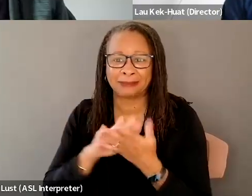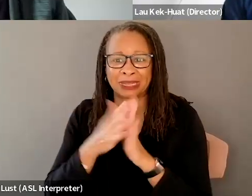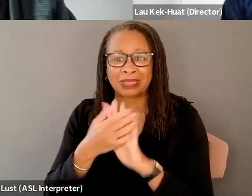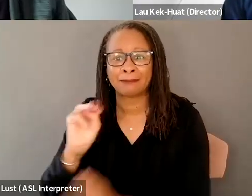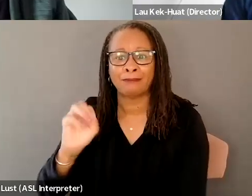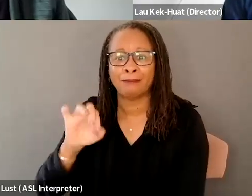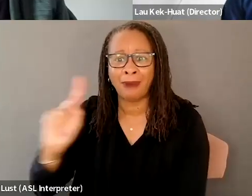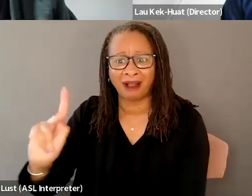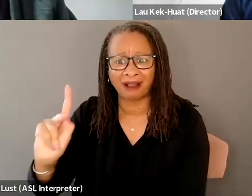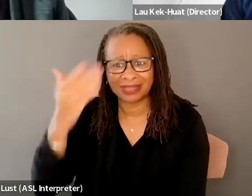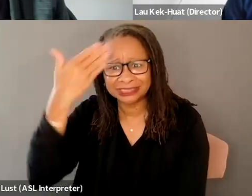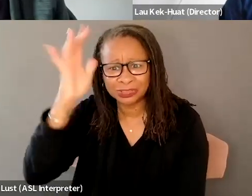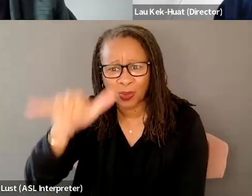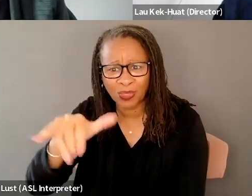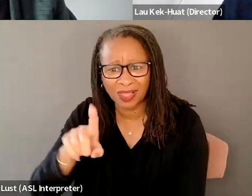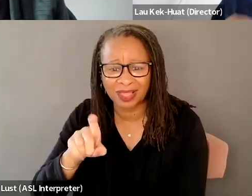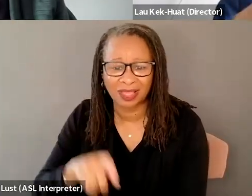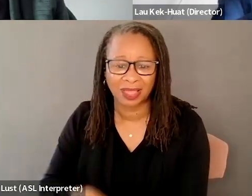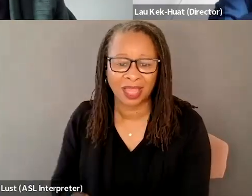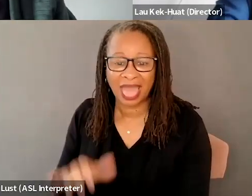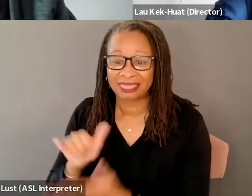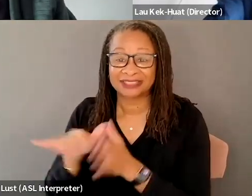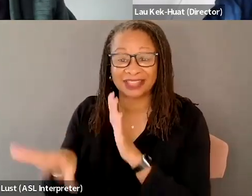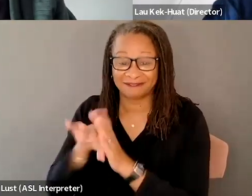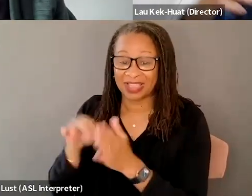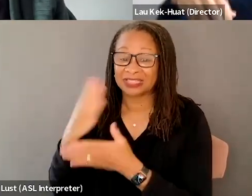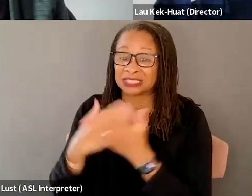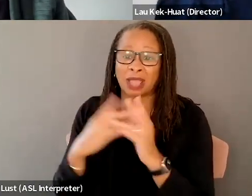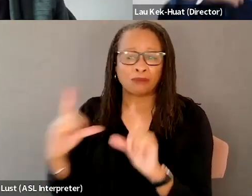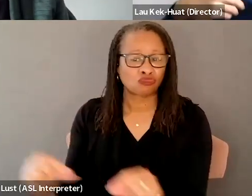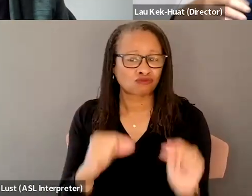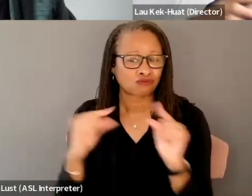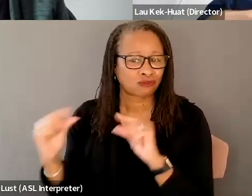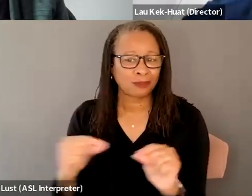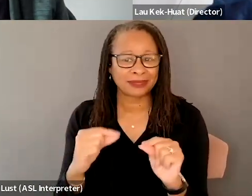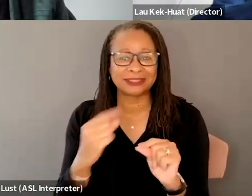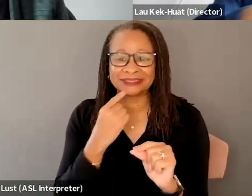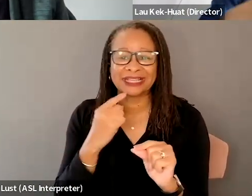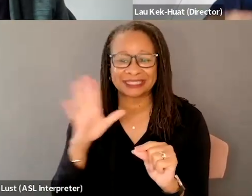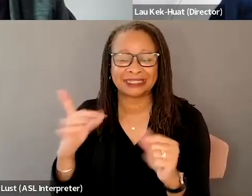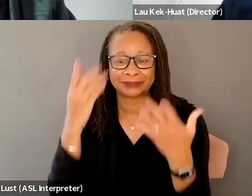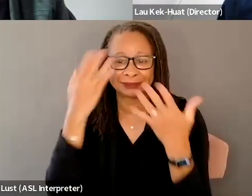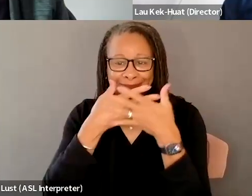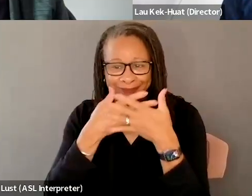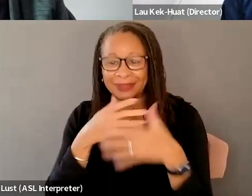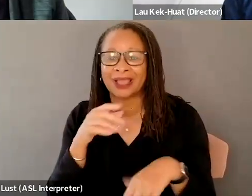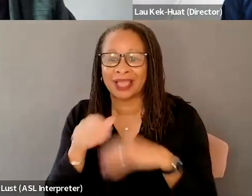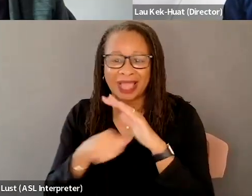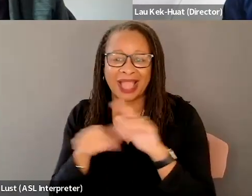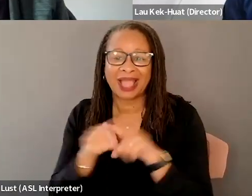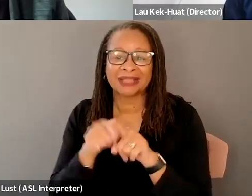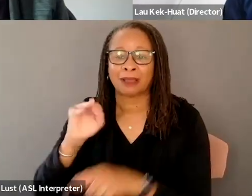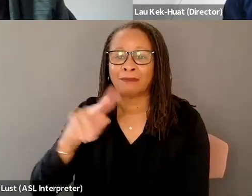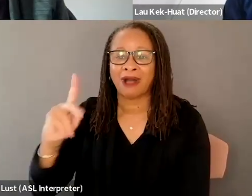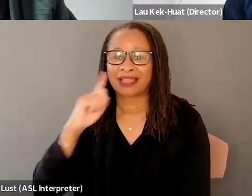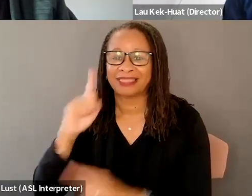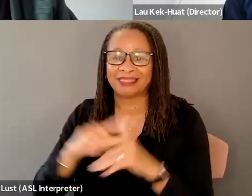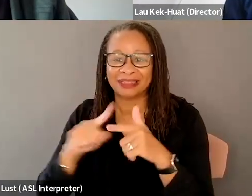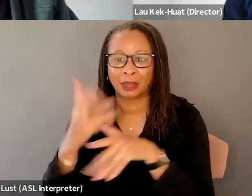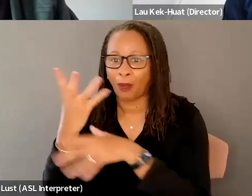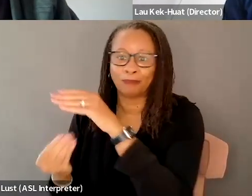know. yeah, this is what I found. Some rumors saying he disguised as a monk and then he was gone in I the see. forest.